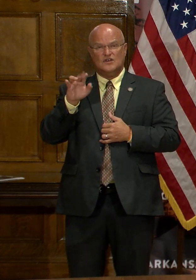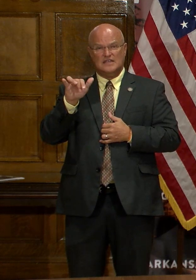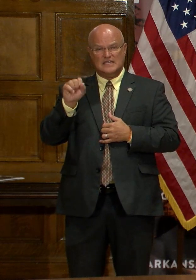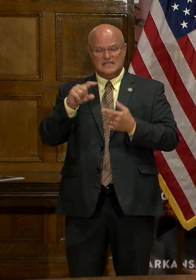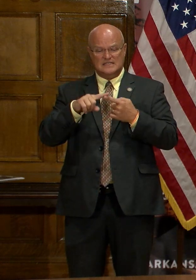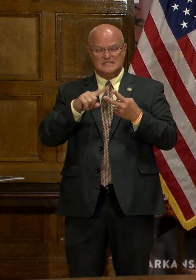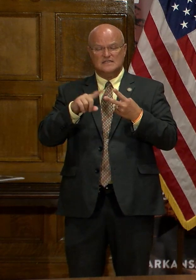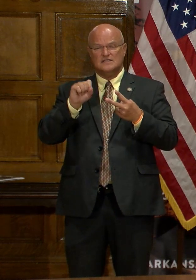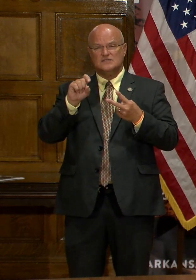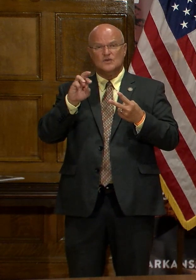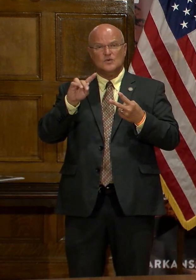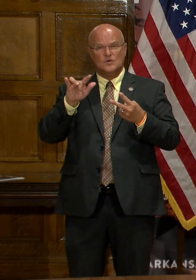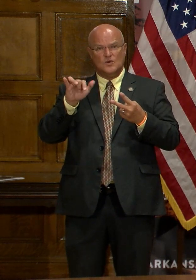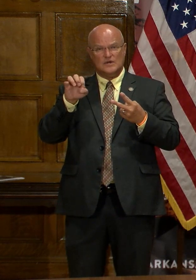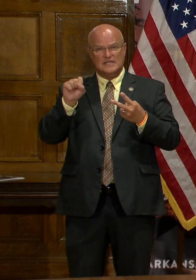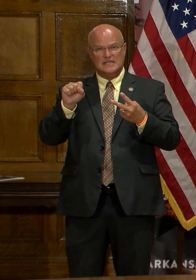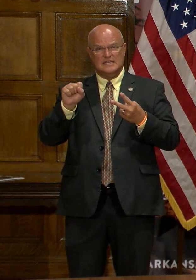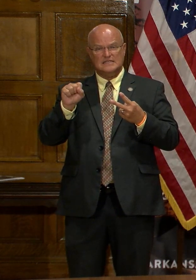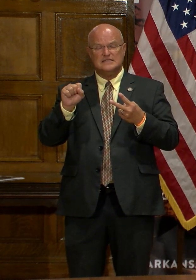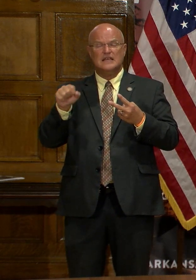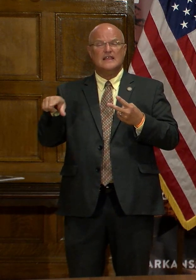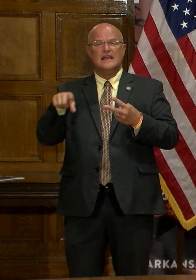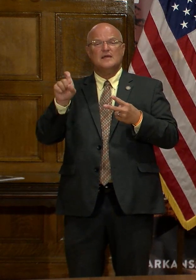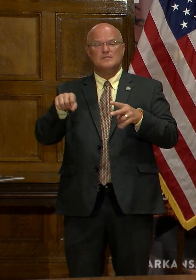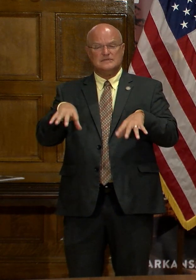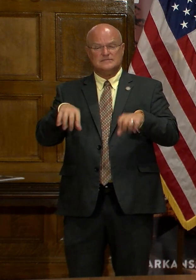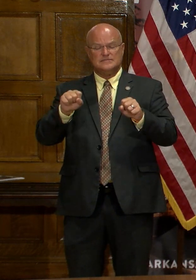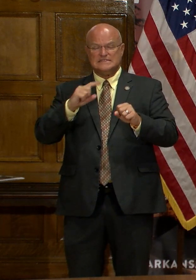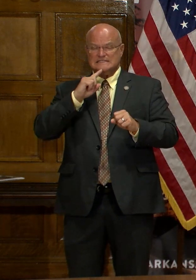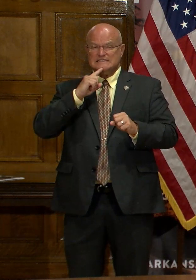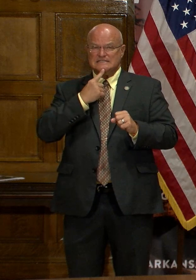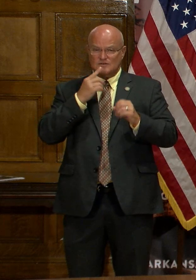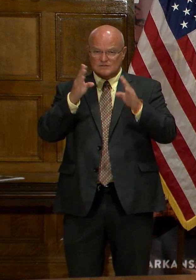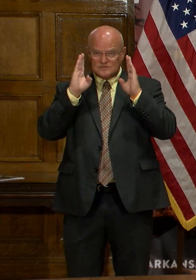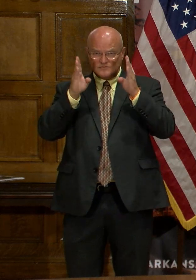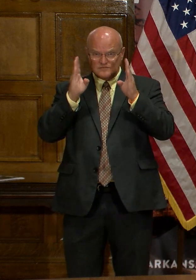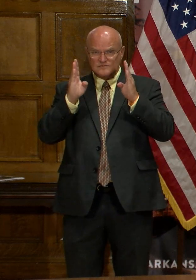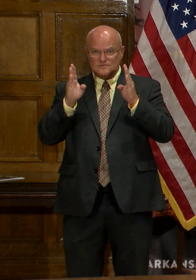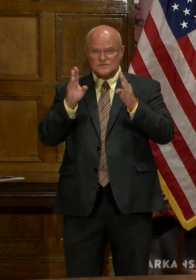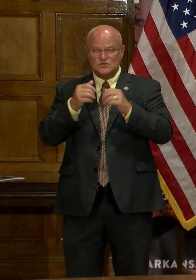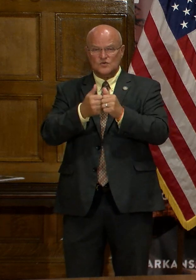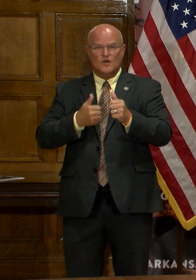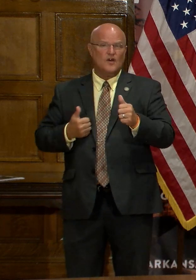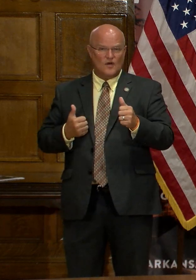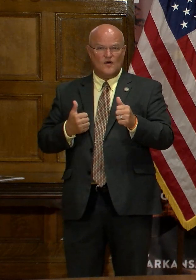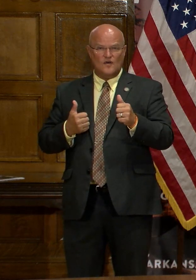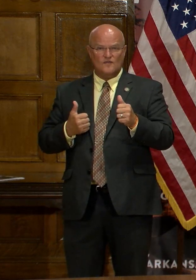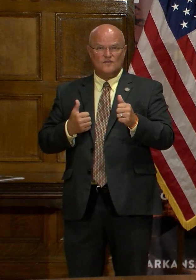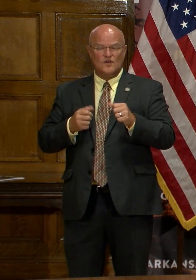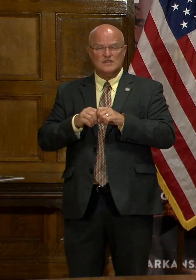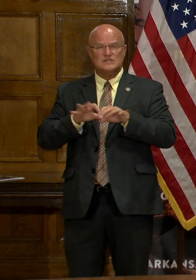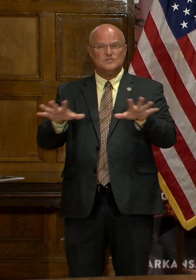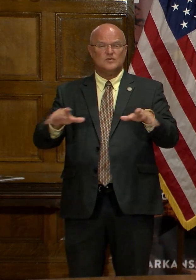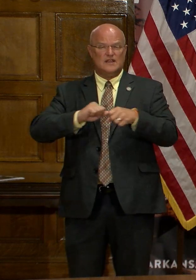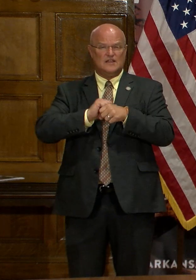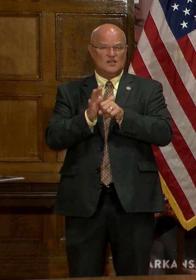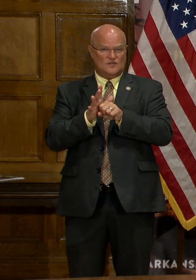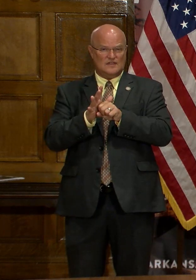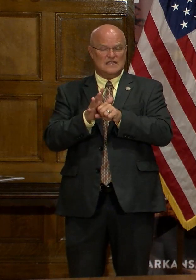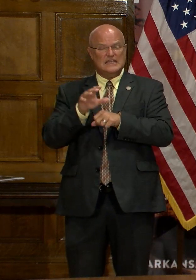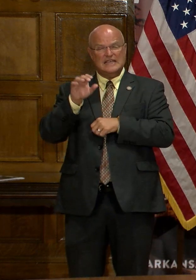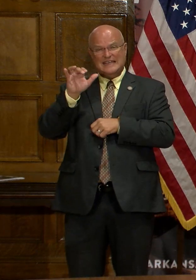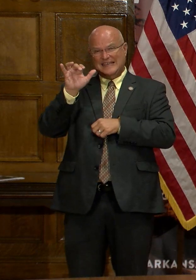sororities indicate they have to take extra serious precautions in order to avoid the spread of the virus